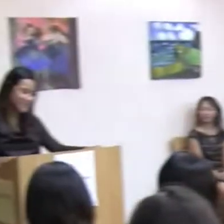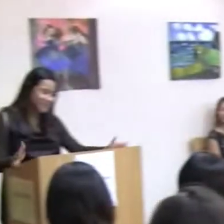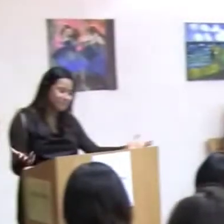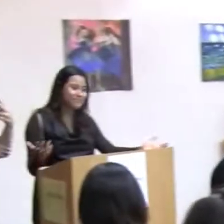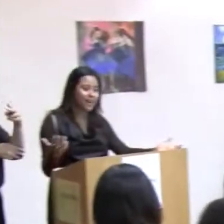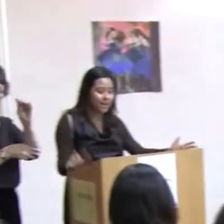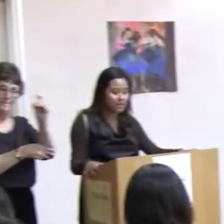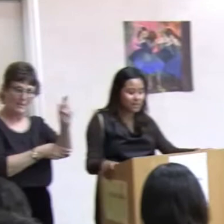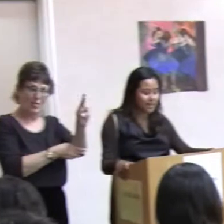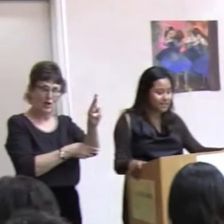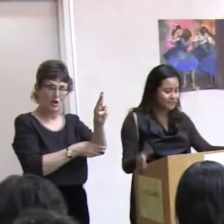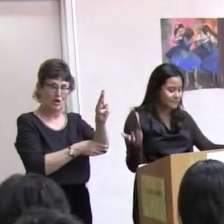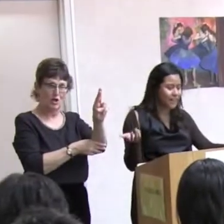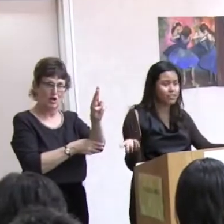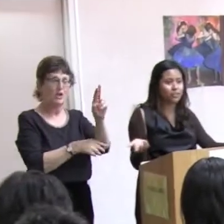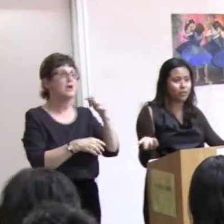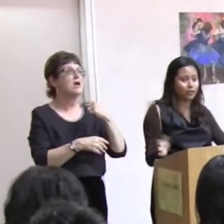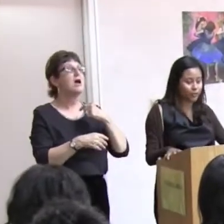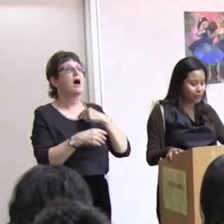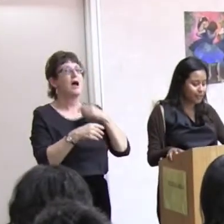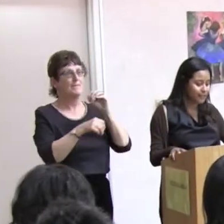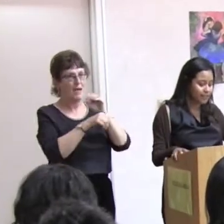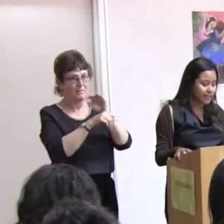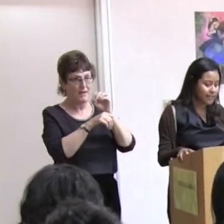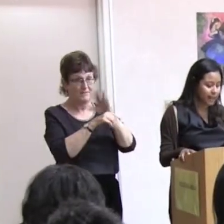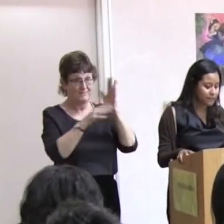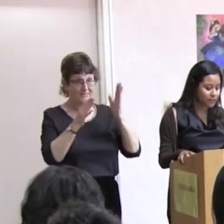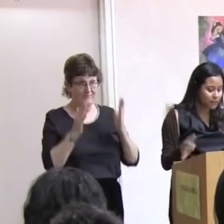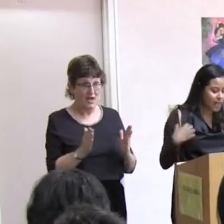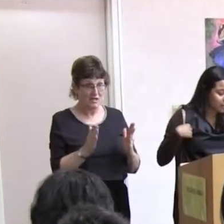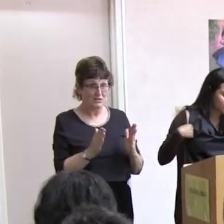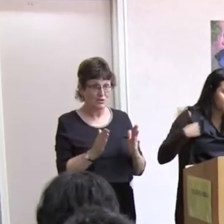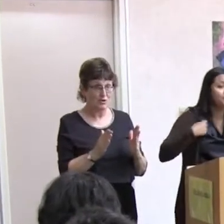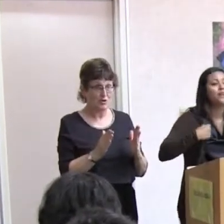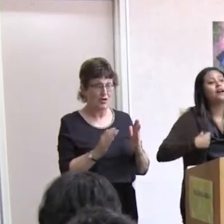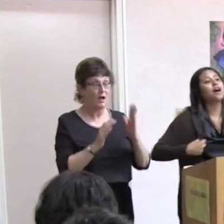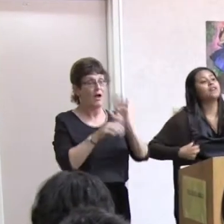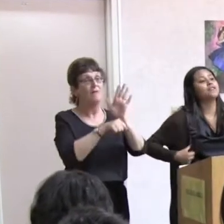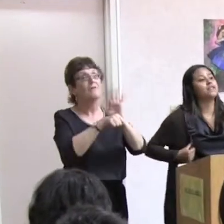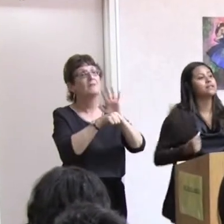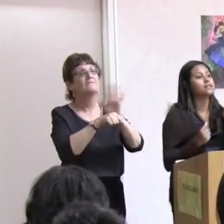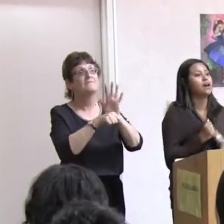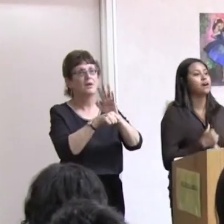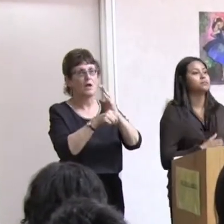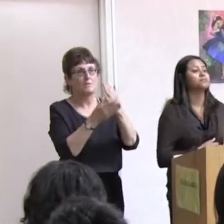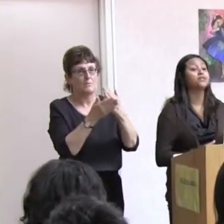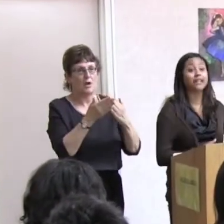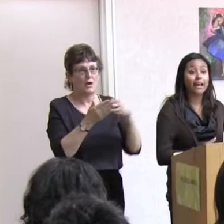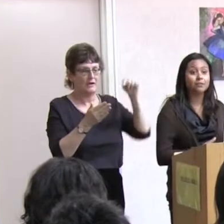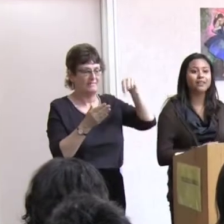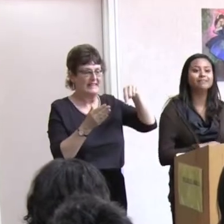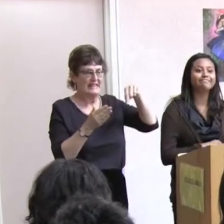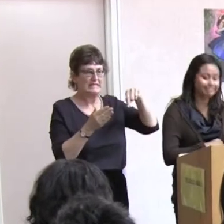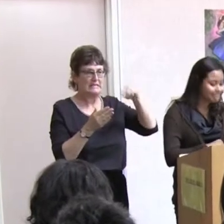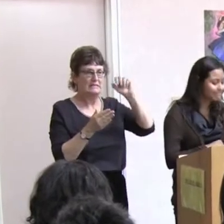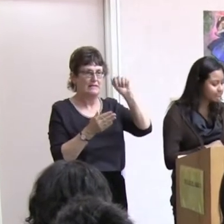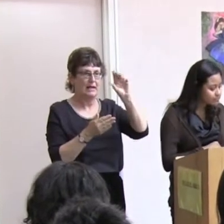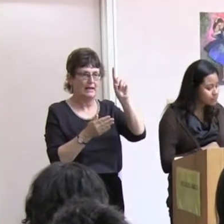I am an advisor overlooking the film category. of this